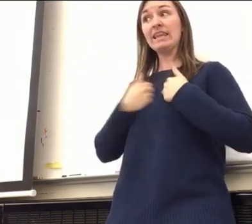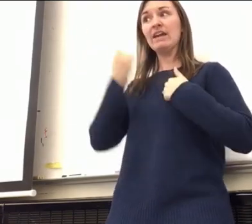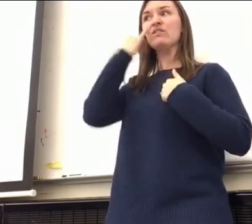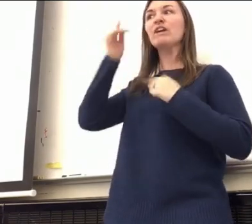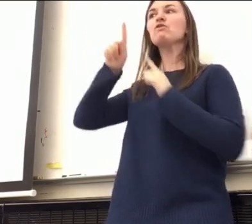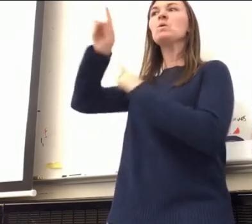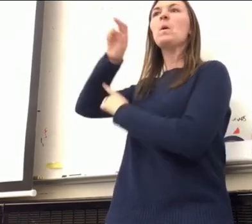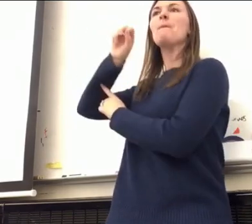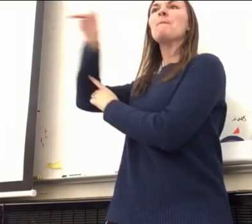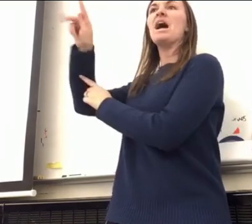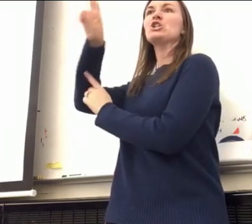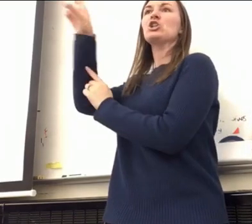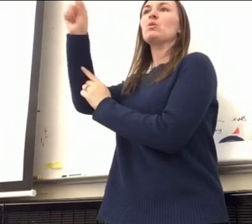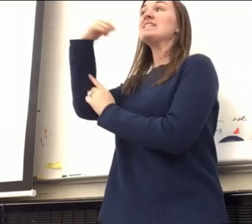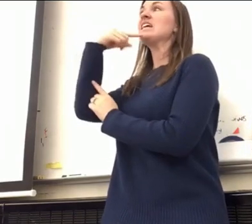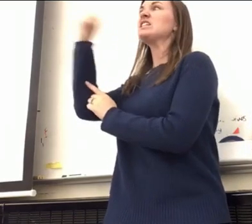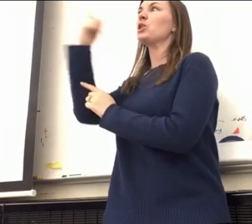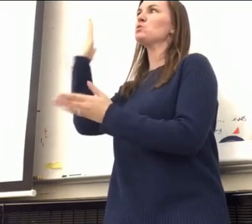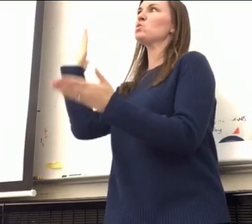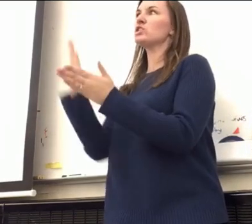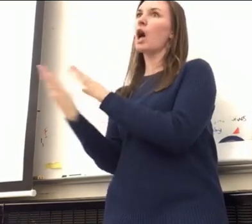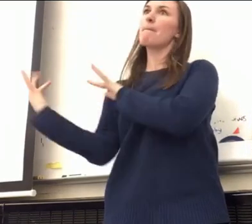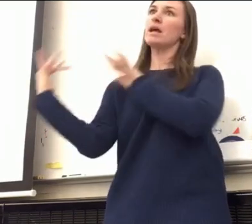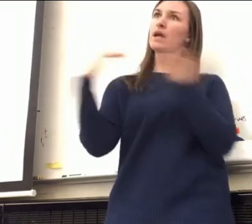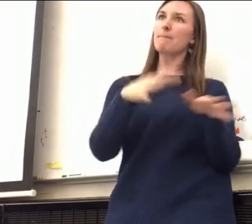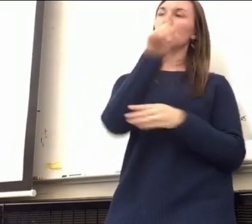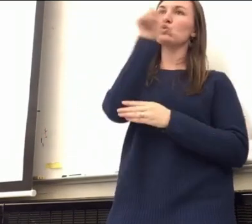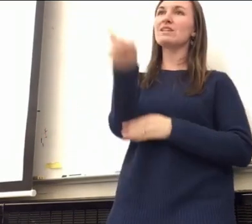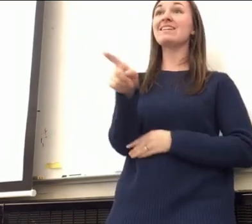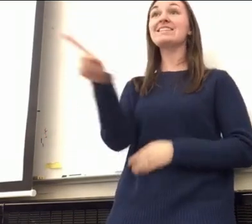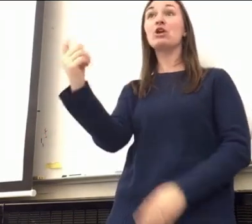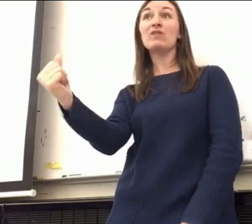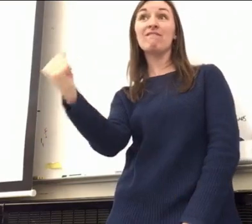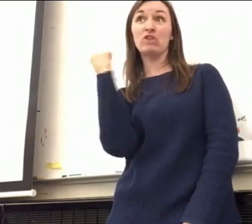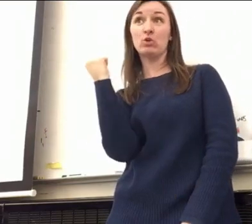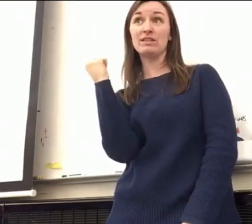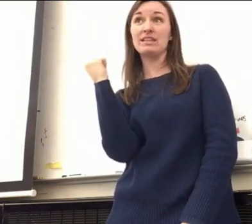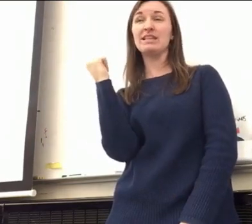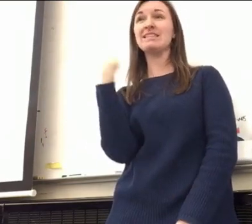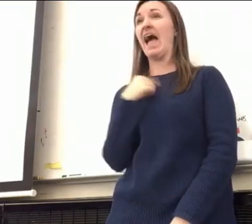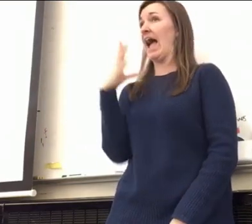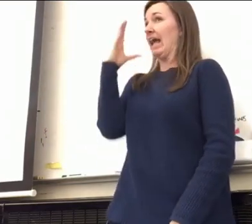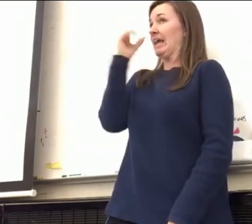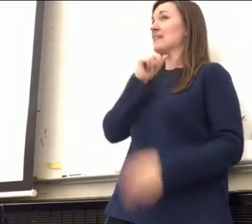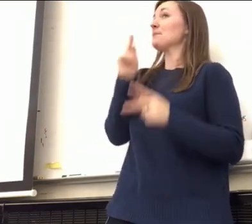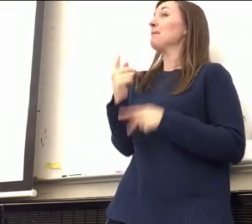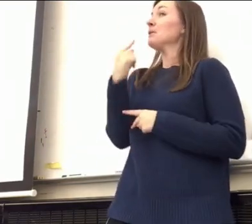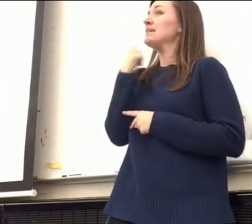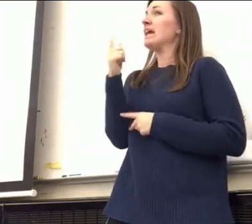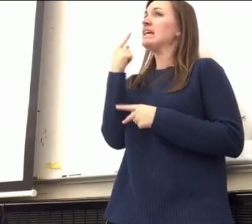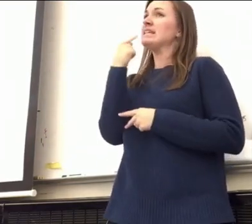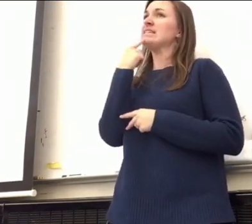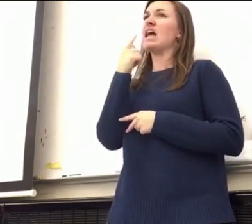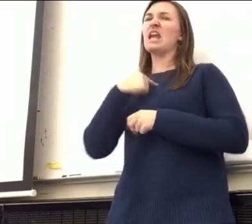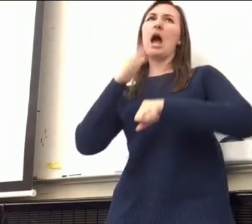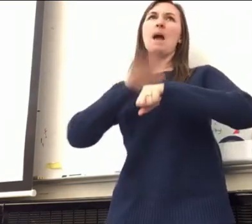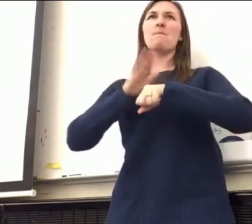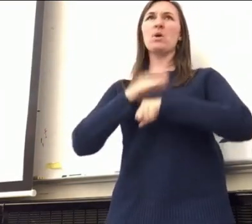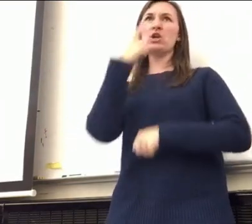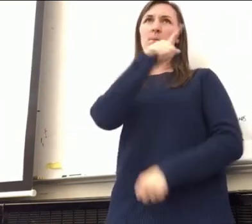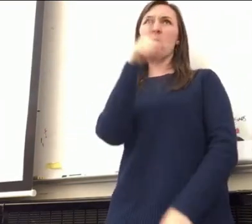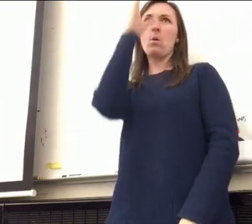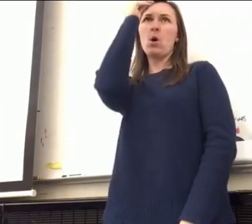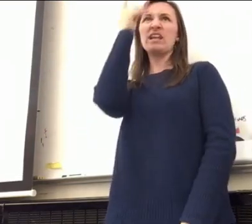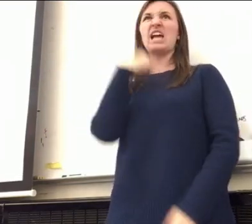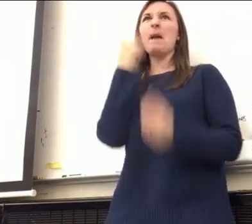United States and say to stop going into Texas. He refuses. Allegedly, he said the following as he was about to die, "I'm warning you boys, I am a